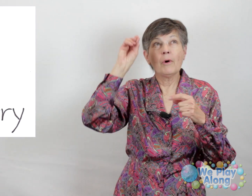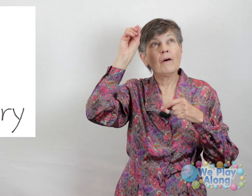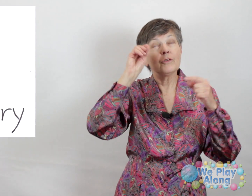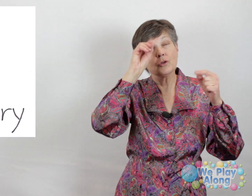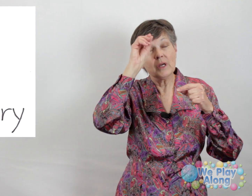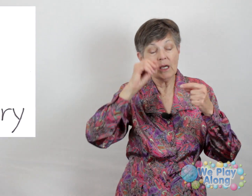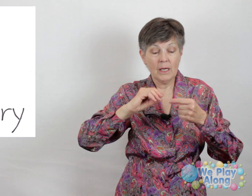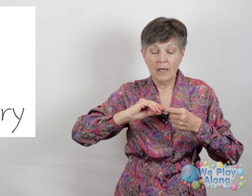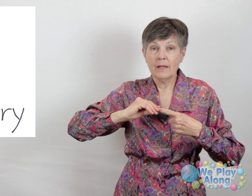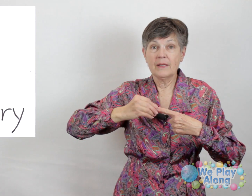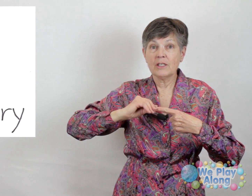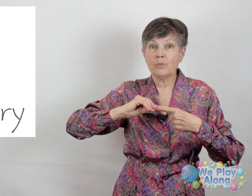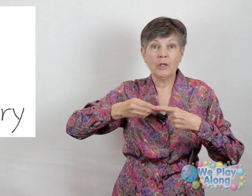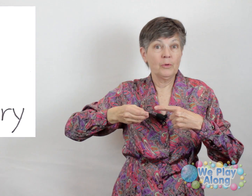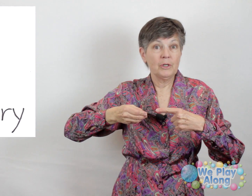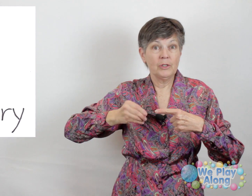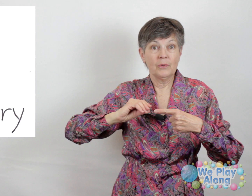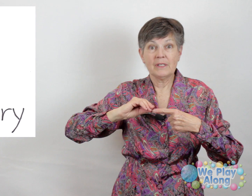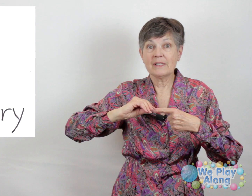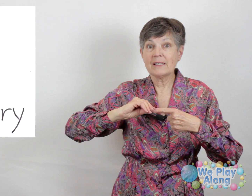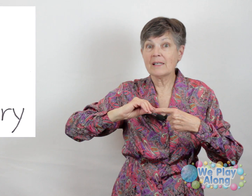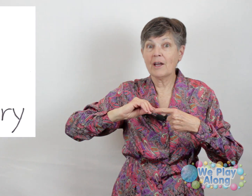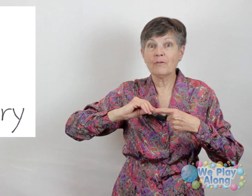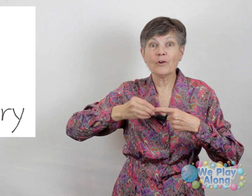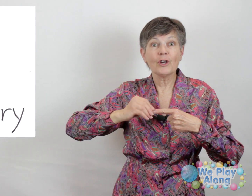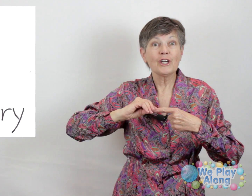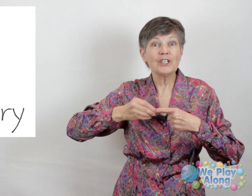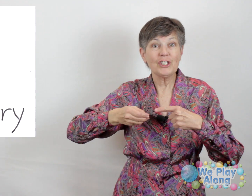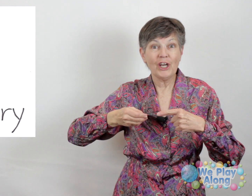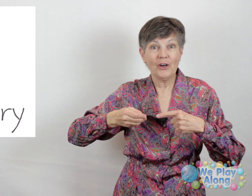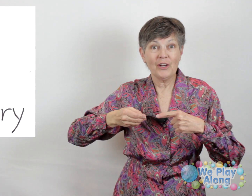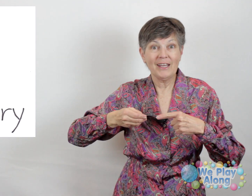off the tree, this is what you would do. This is a sign for cherry.